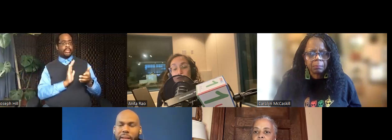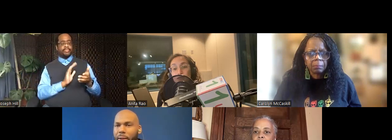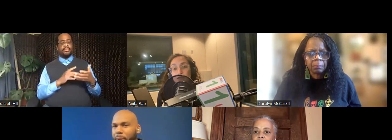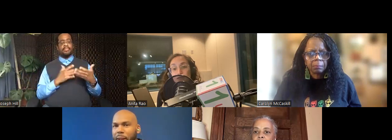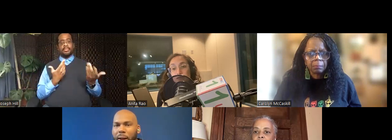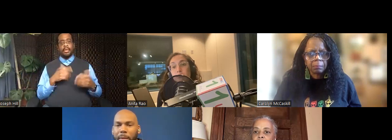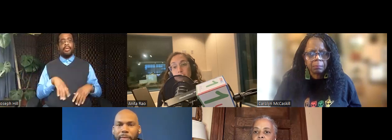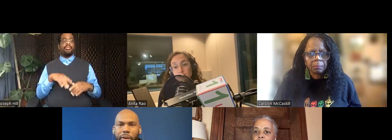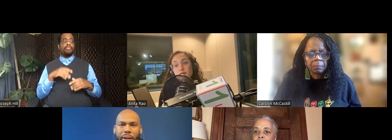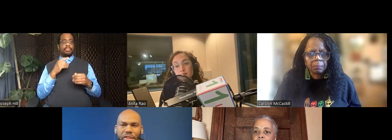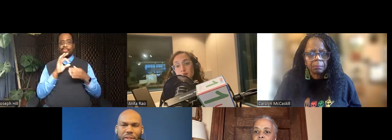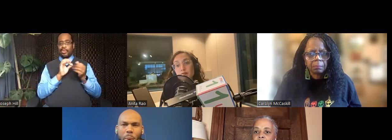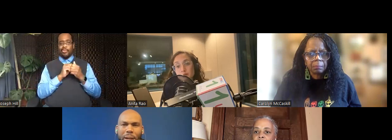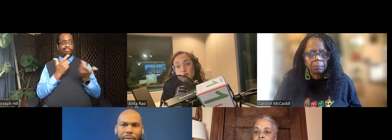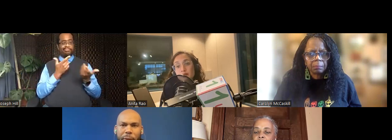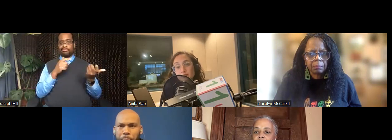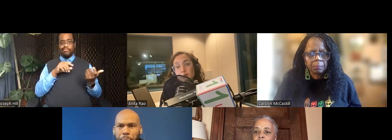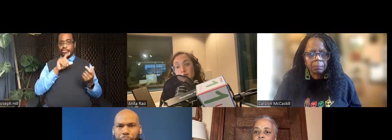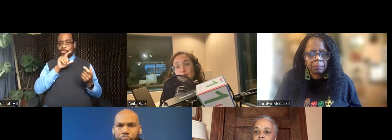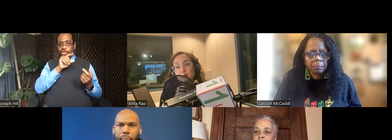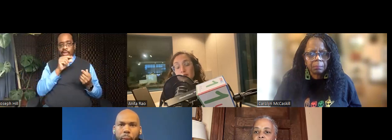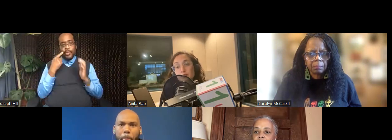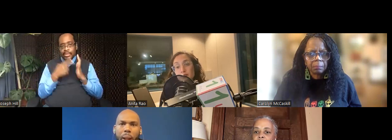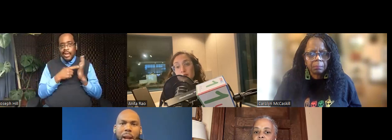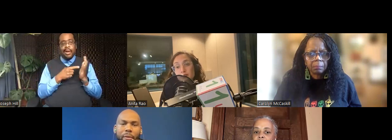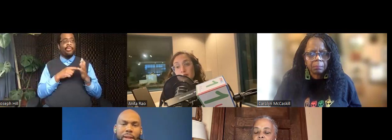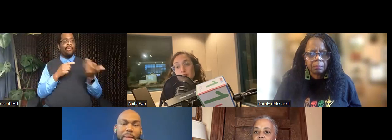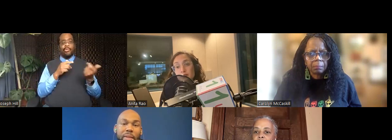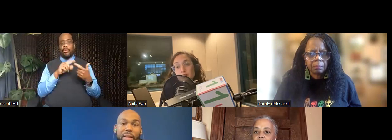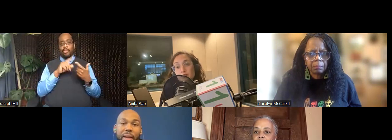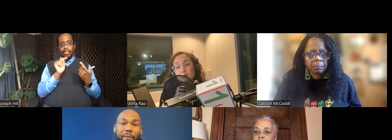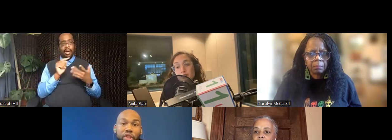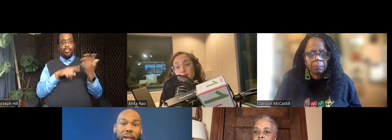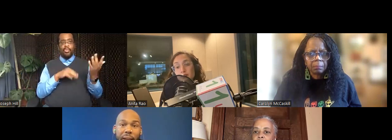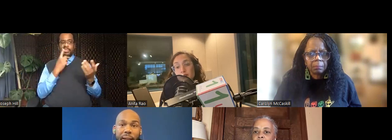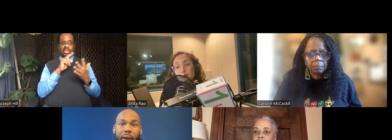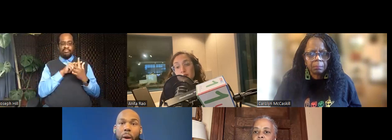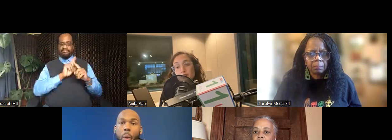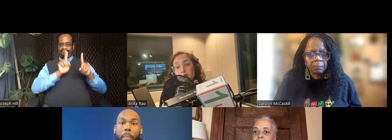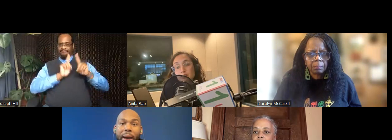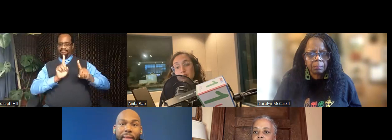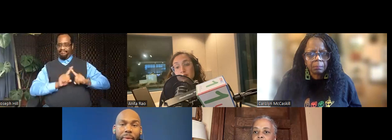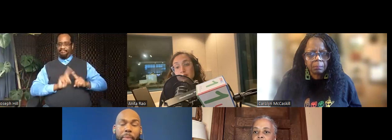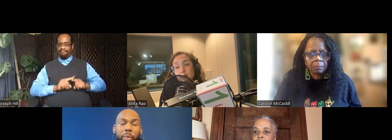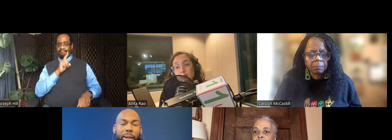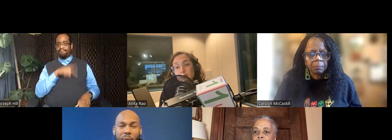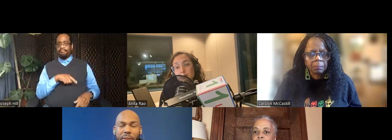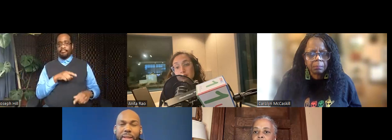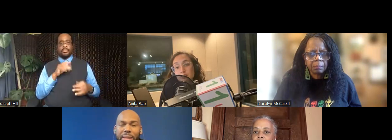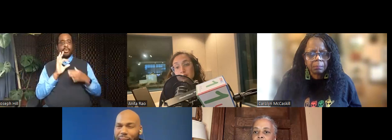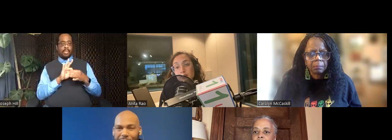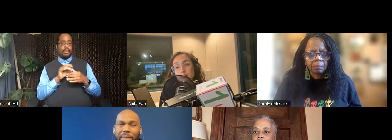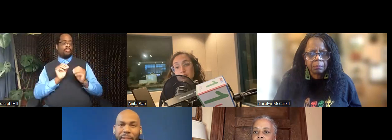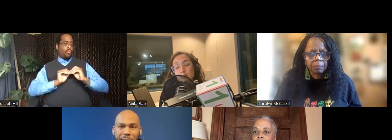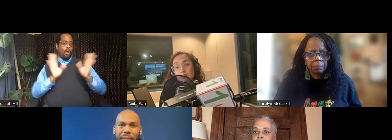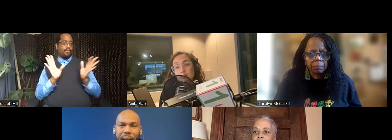the ASL variation. It's quite different. Like, for example, the sign for chicken or bathroom, we